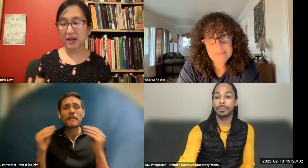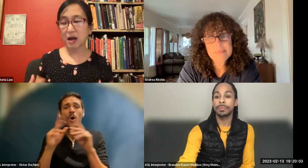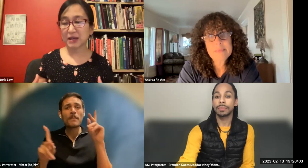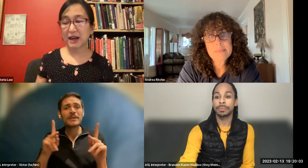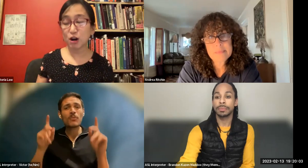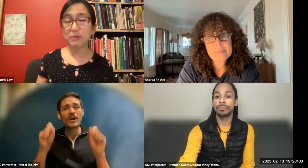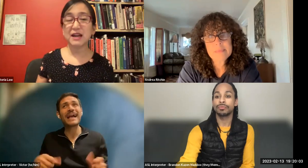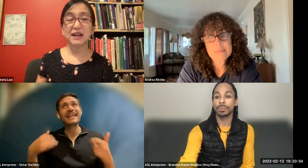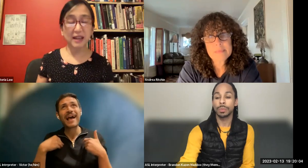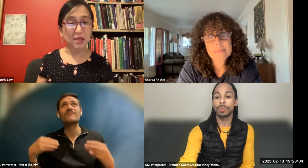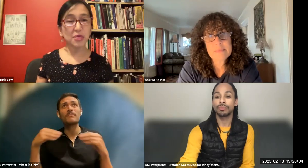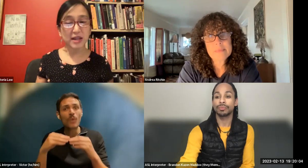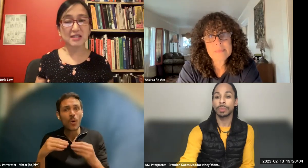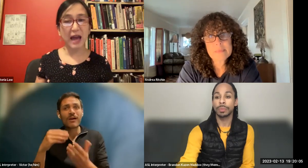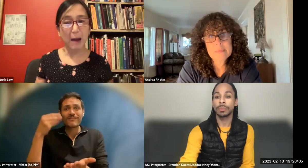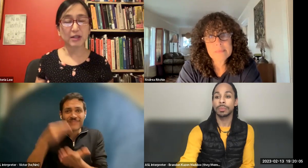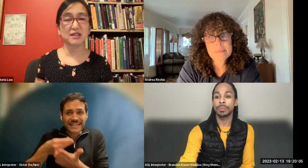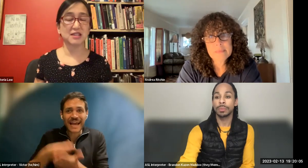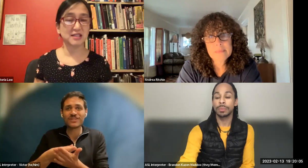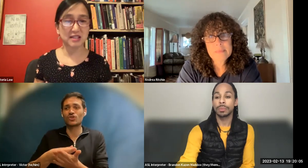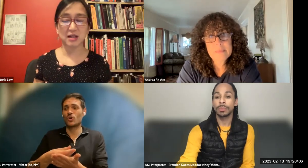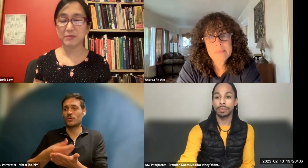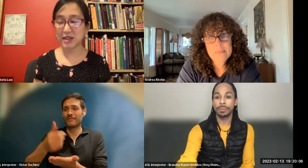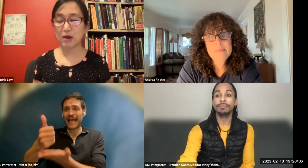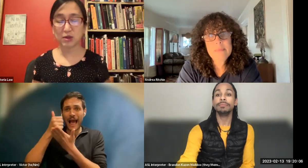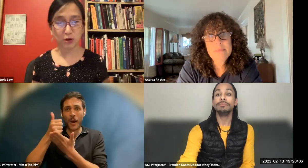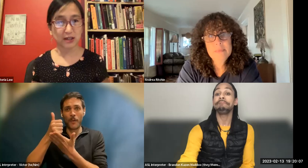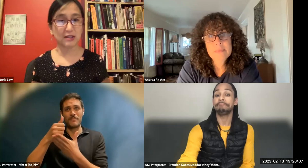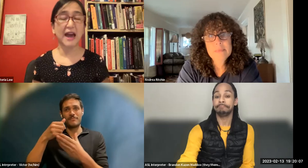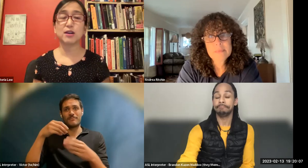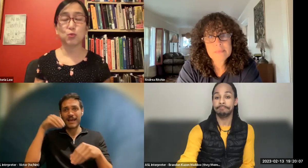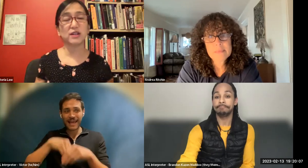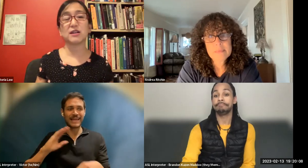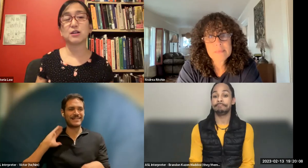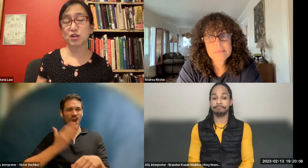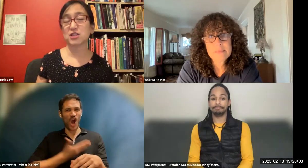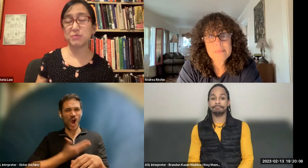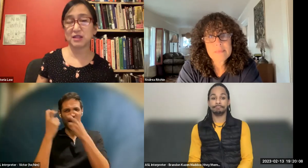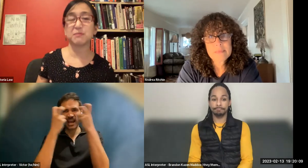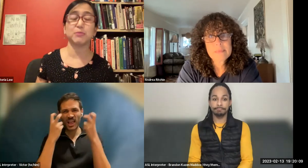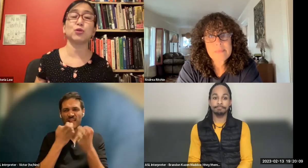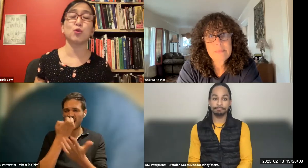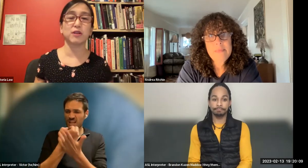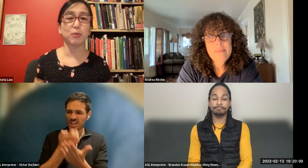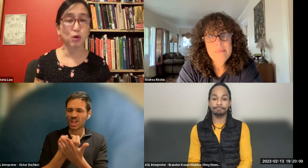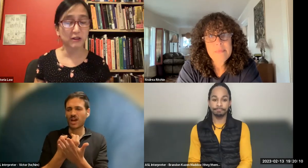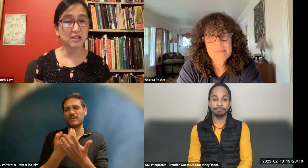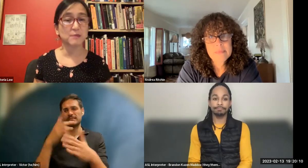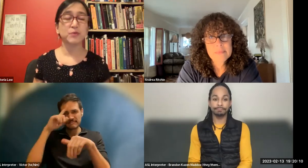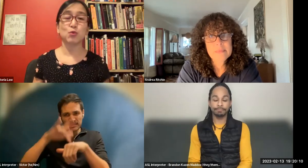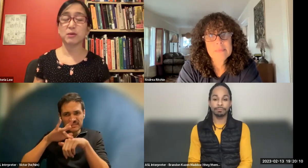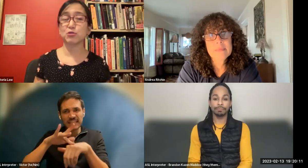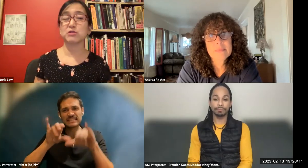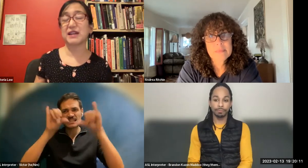financial economic help in this capitalist system that we work in? And it wouldn't just be the people who are the